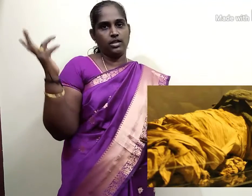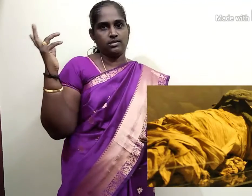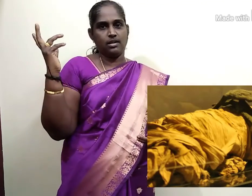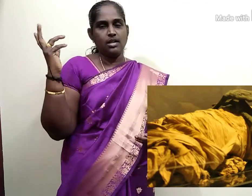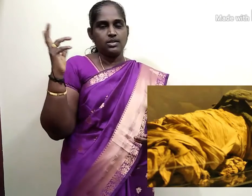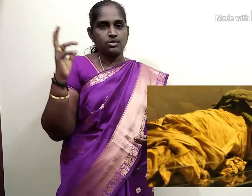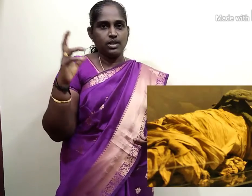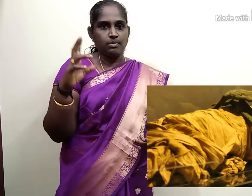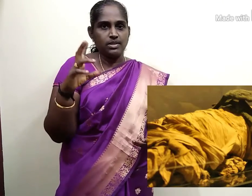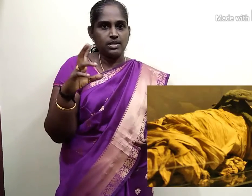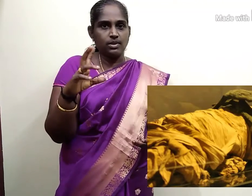bodies.